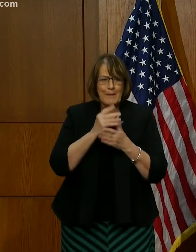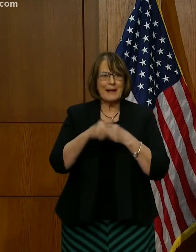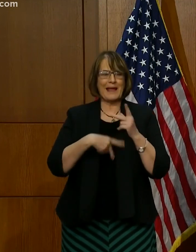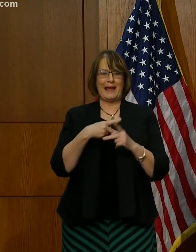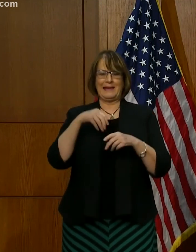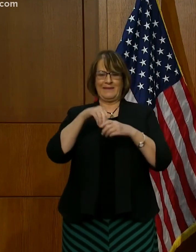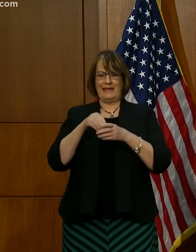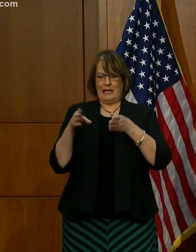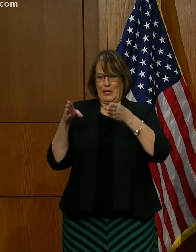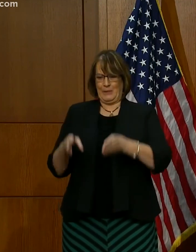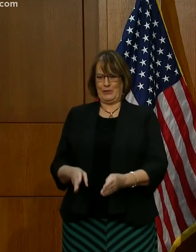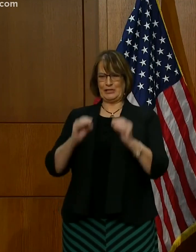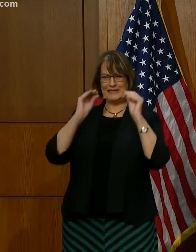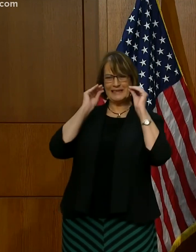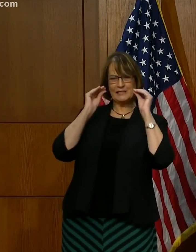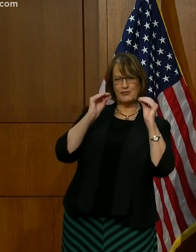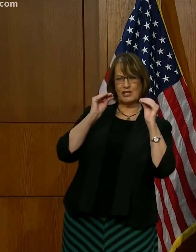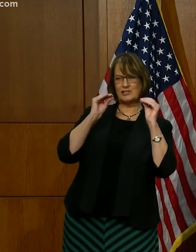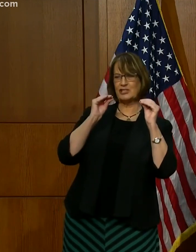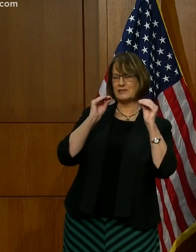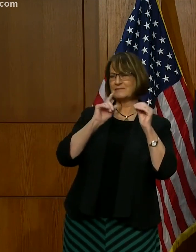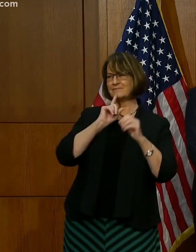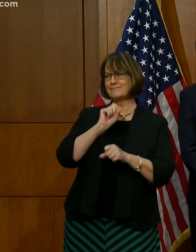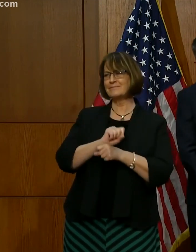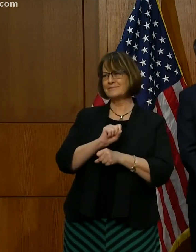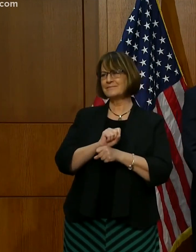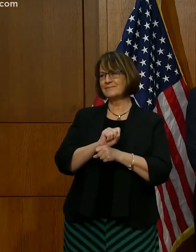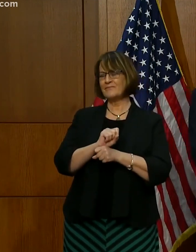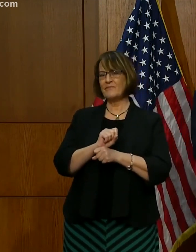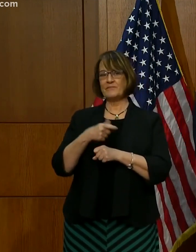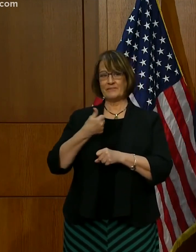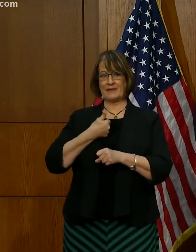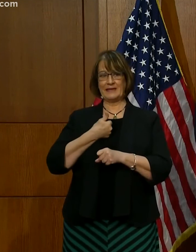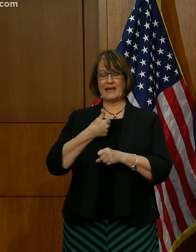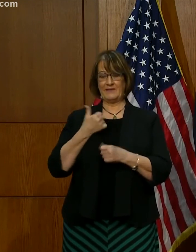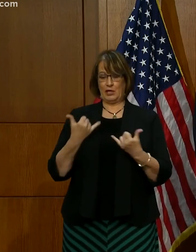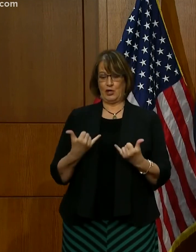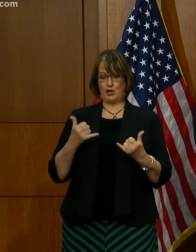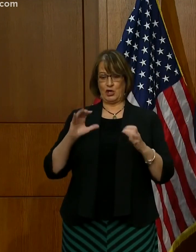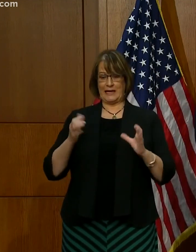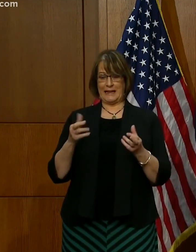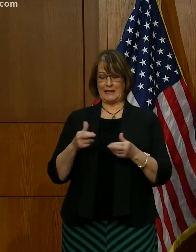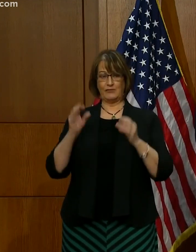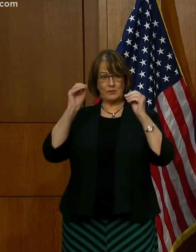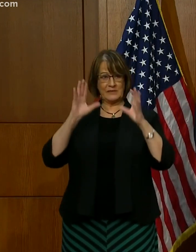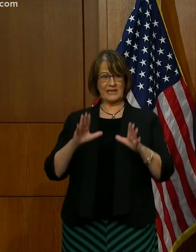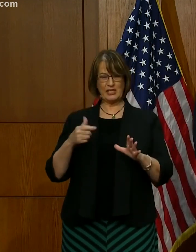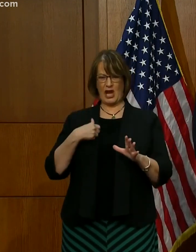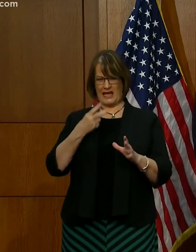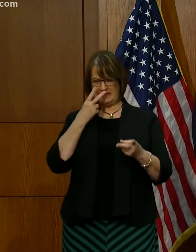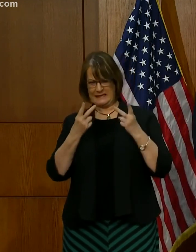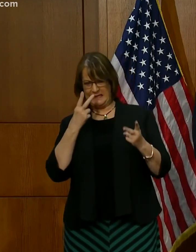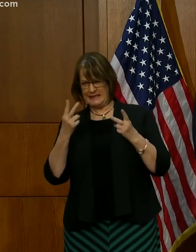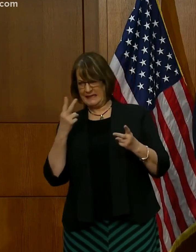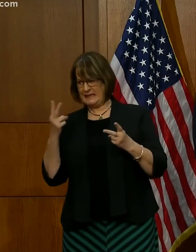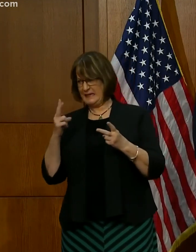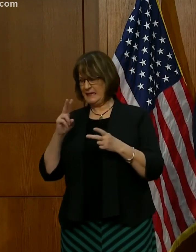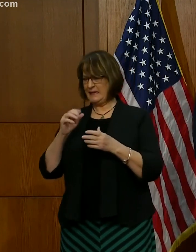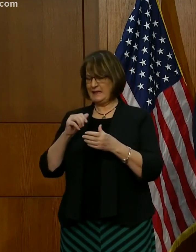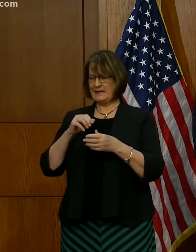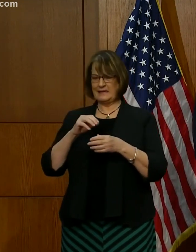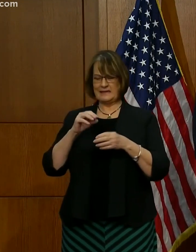instruction. As a current classroom teacher, I am on the front lines of education, all while